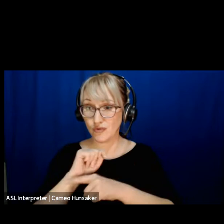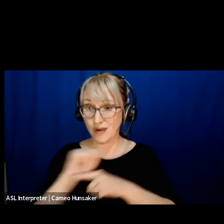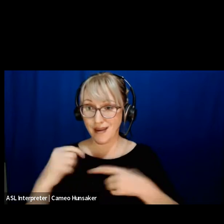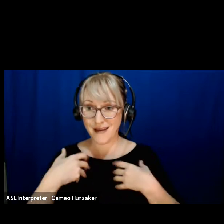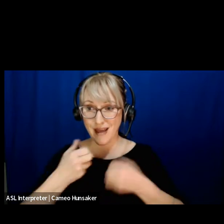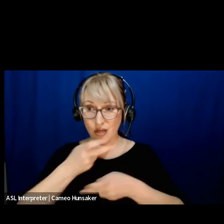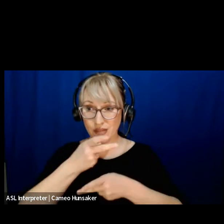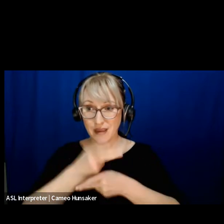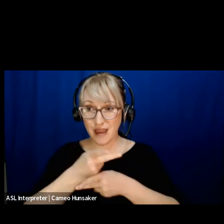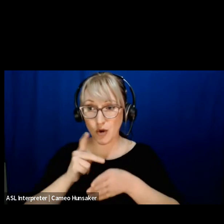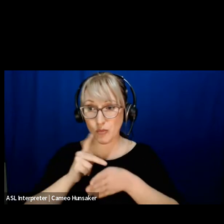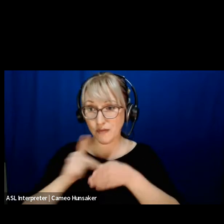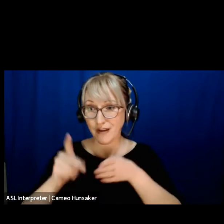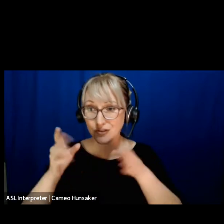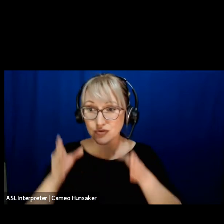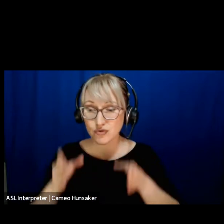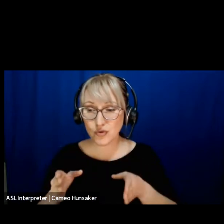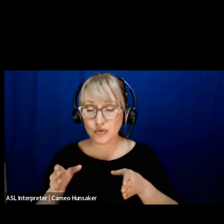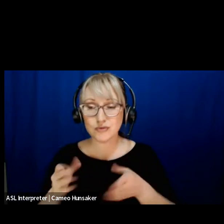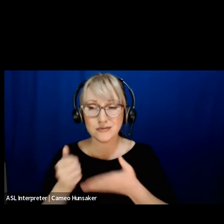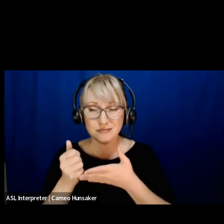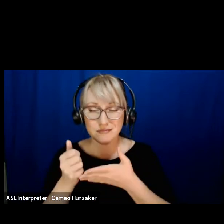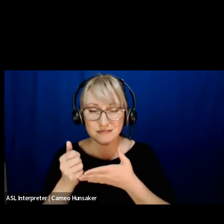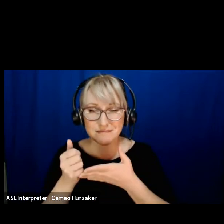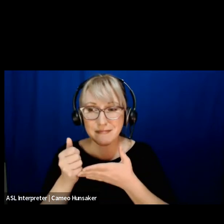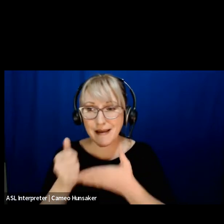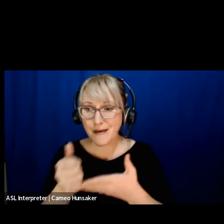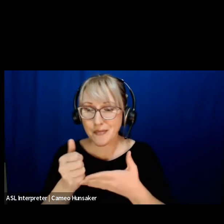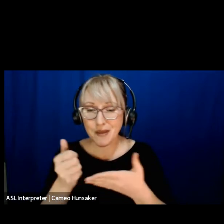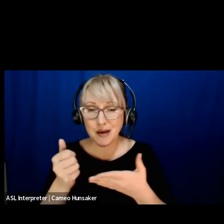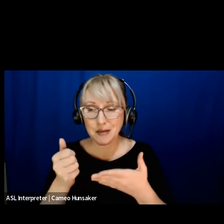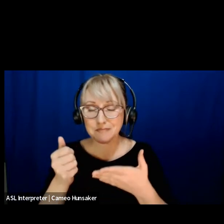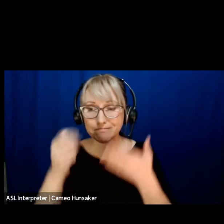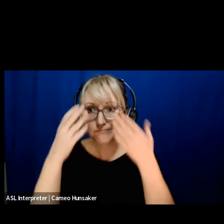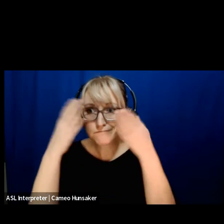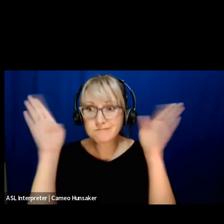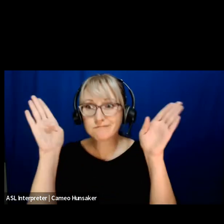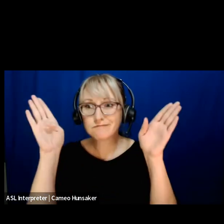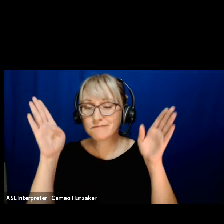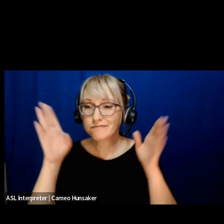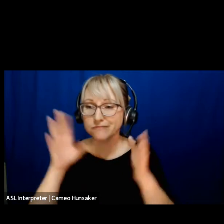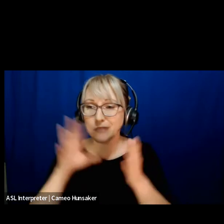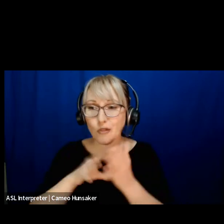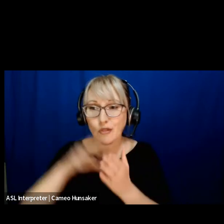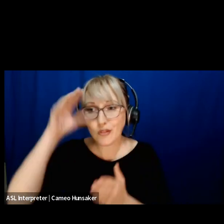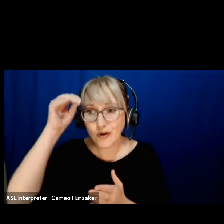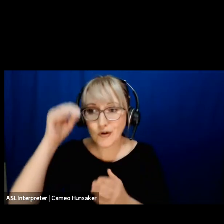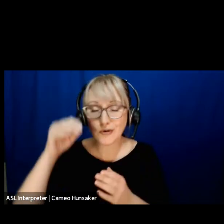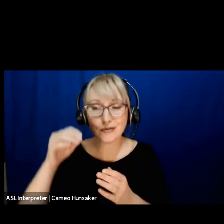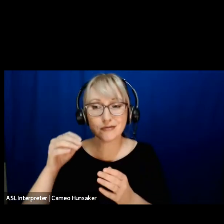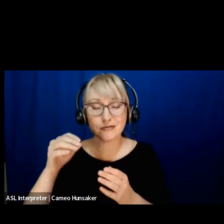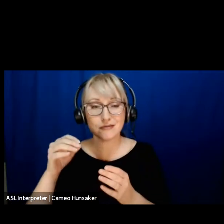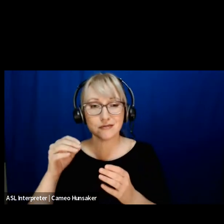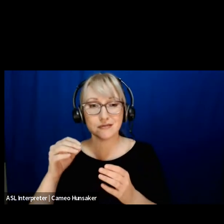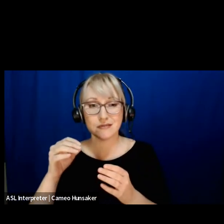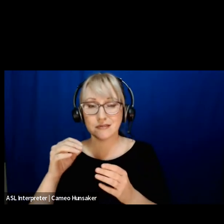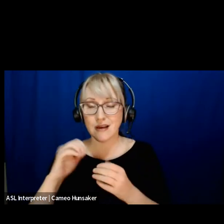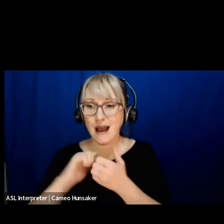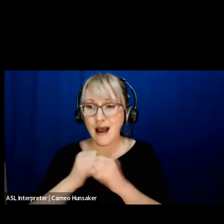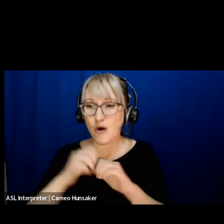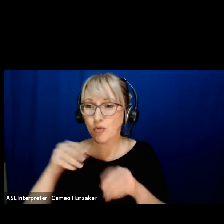to help them gain awareness and insight and how to provide access